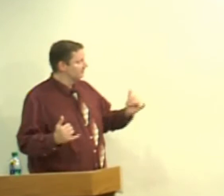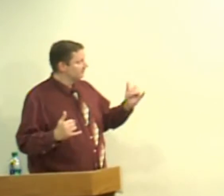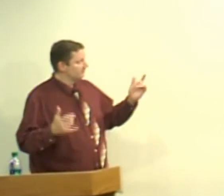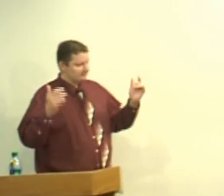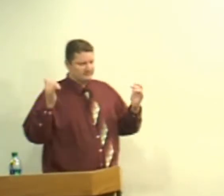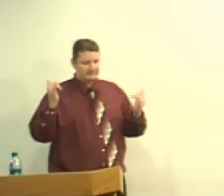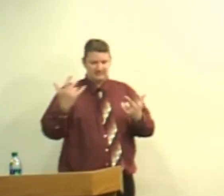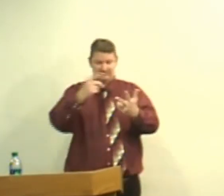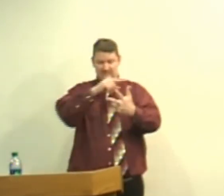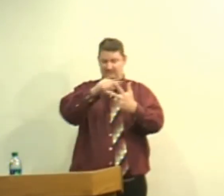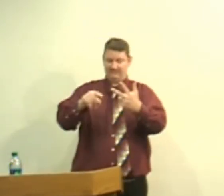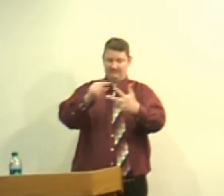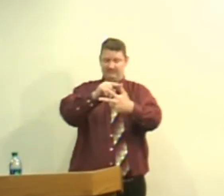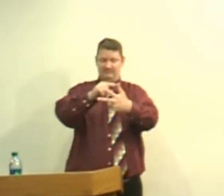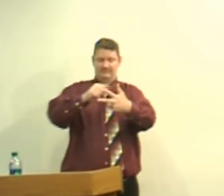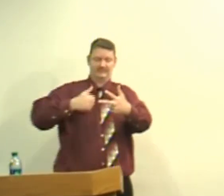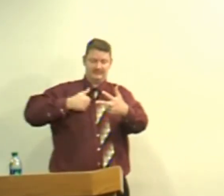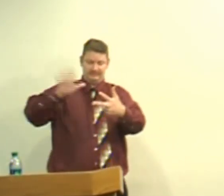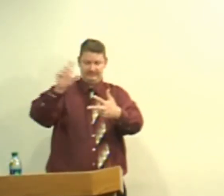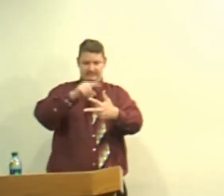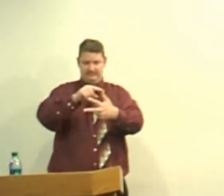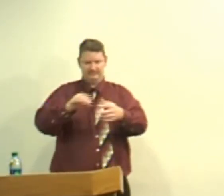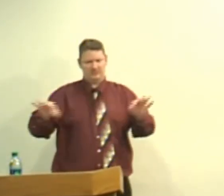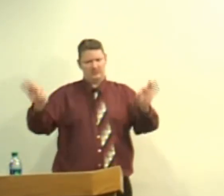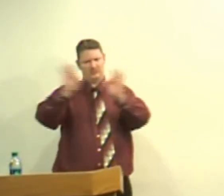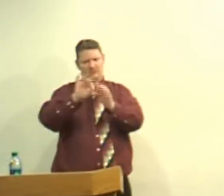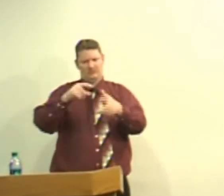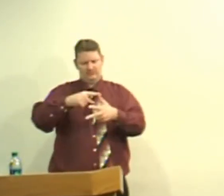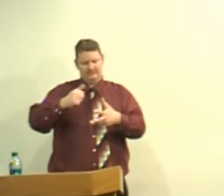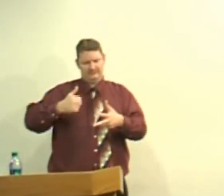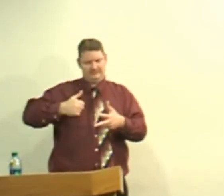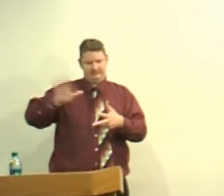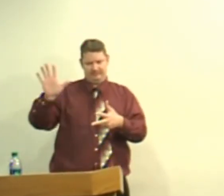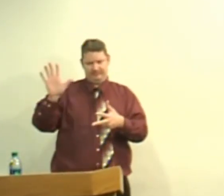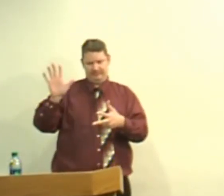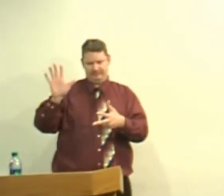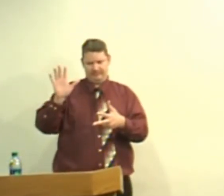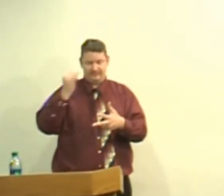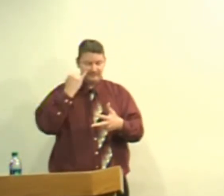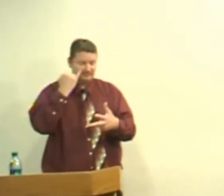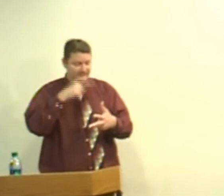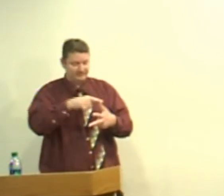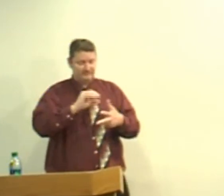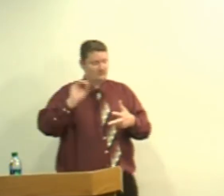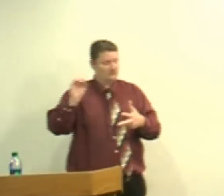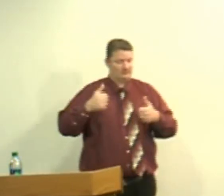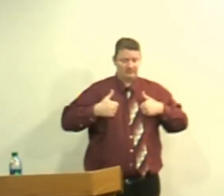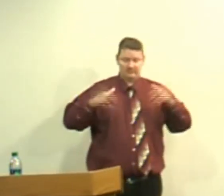So, as a conclusion, these three things, sacrifice, suffering, and service to God.